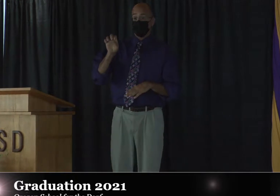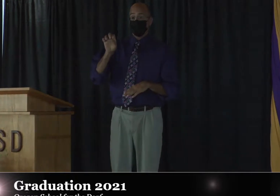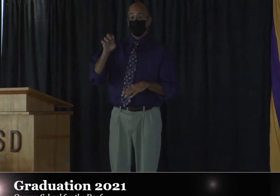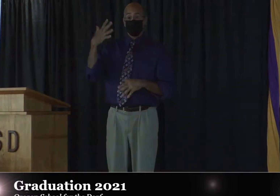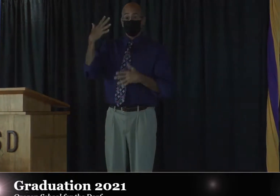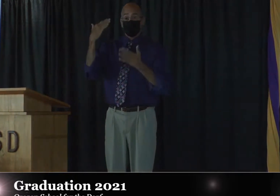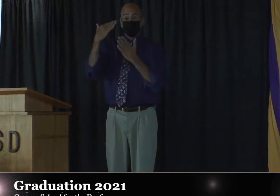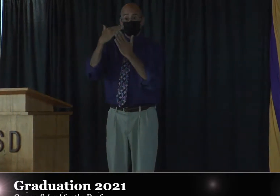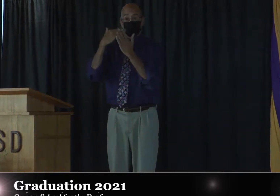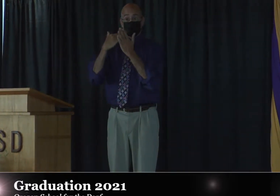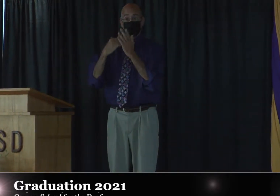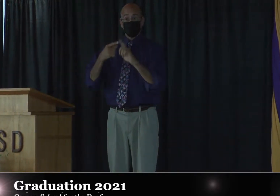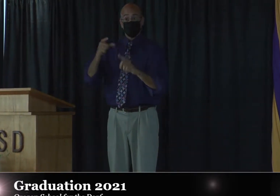On that note,